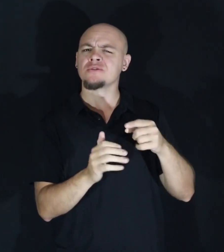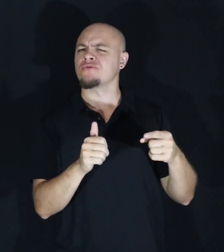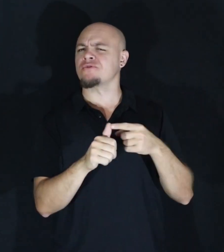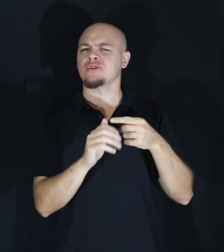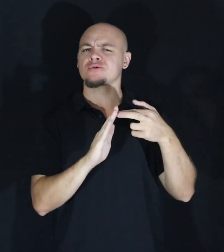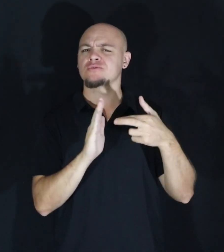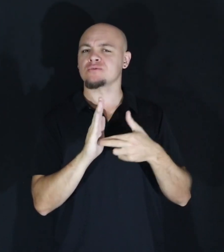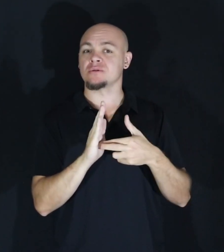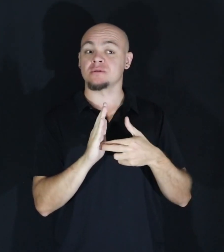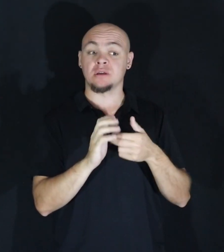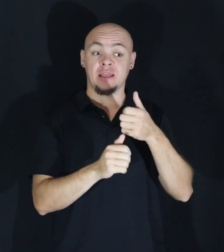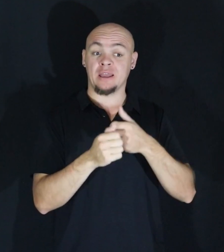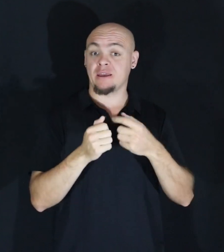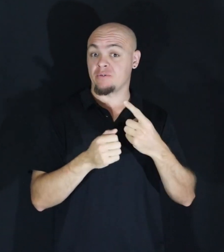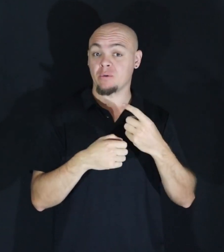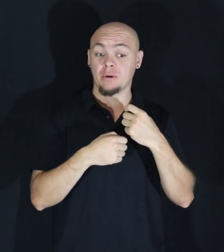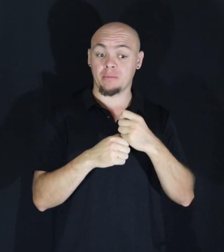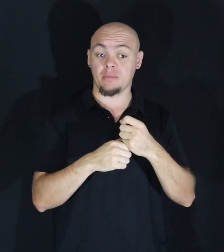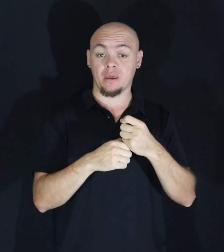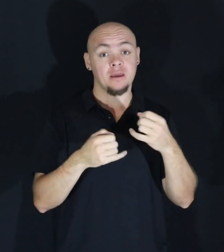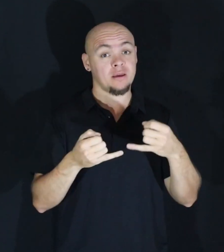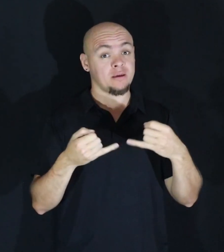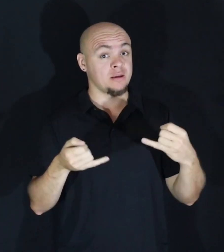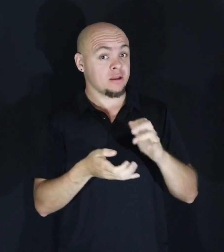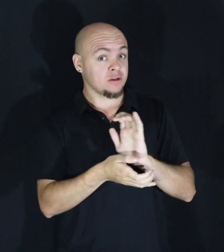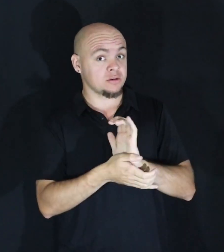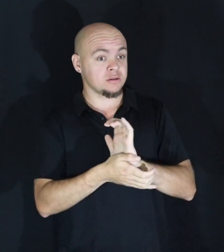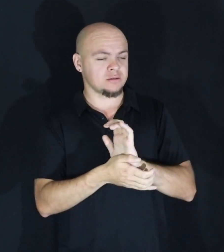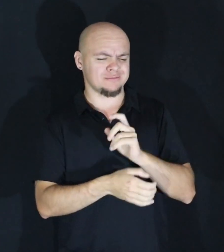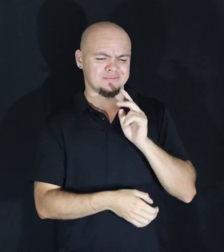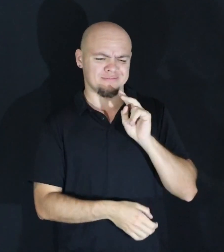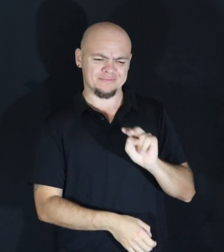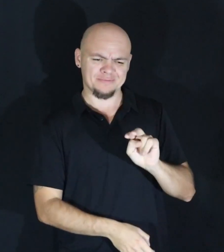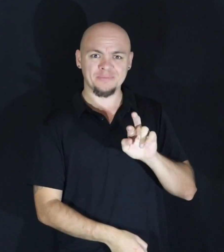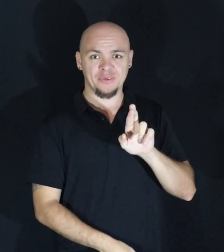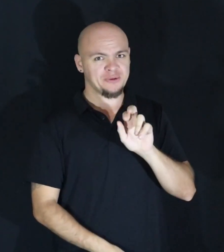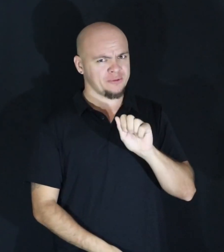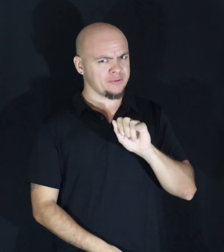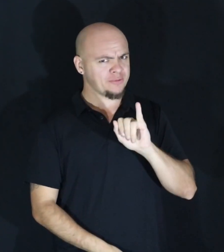Everybody can't make the mac and cheese because why do I see raisins?